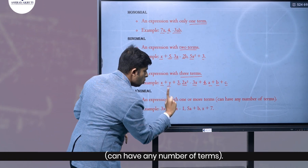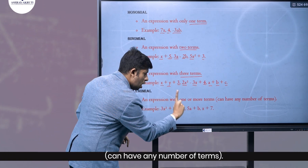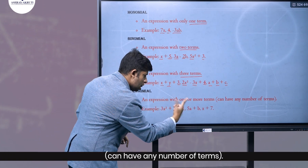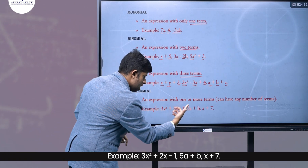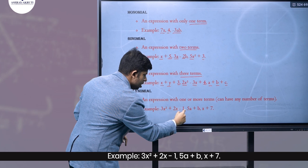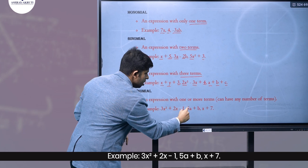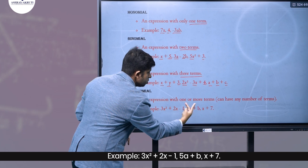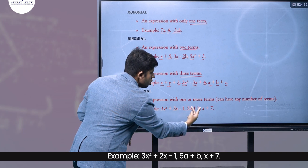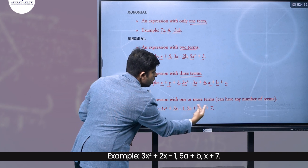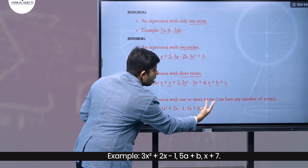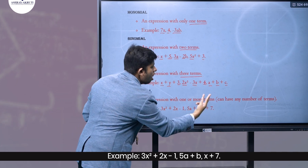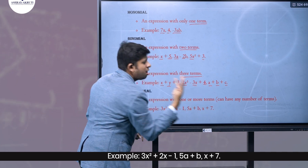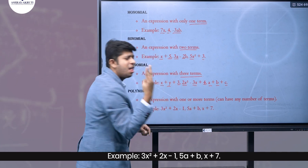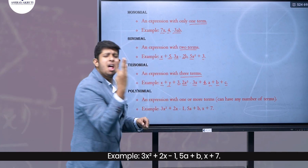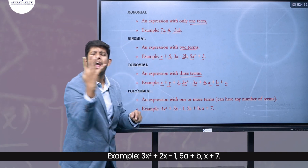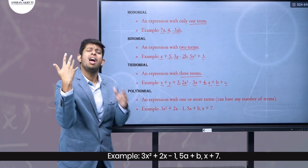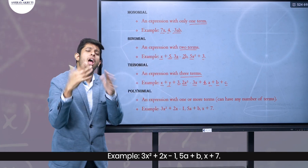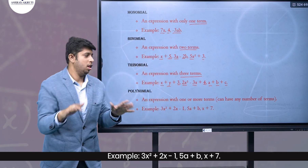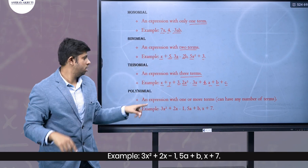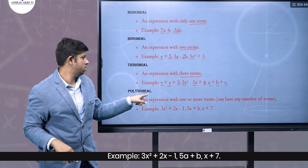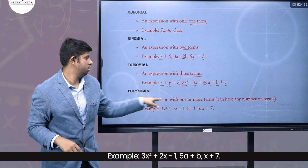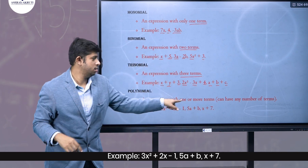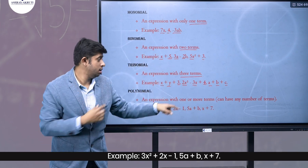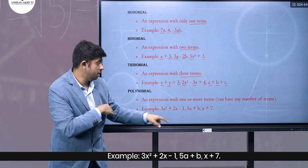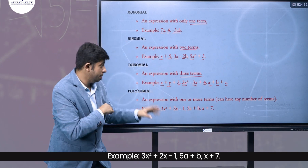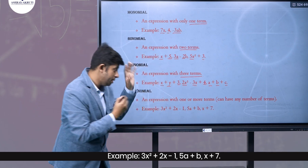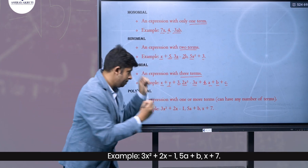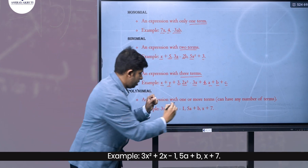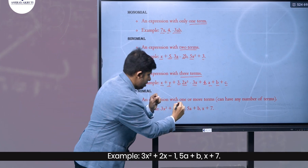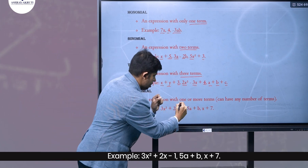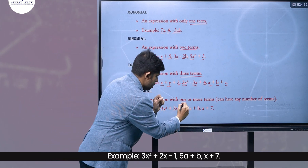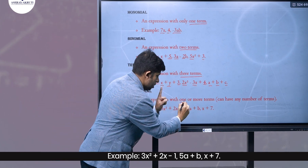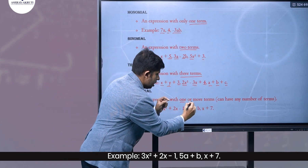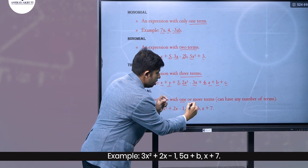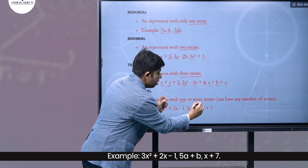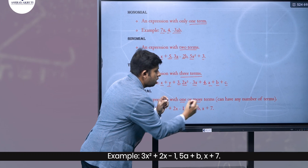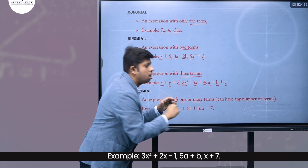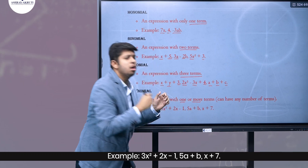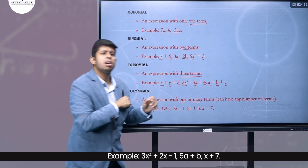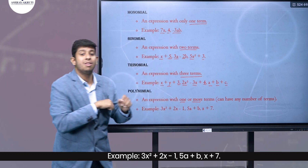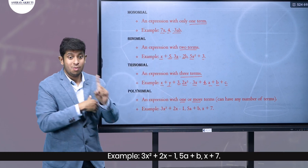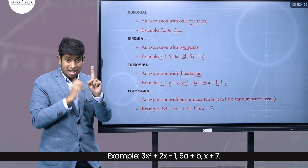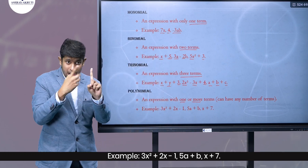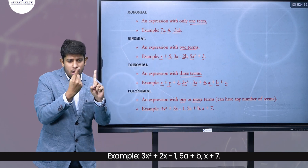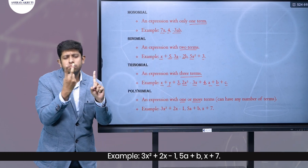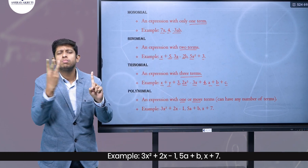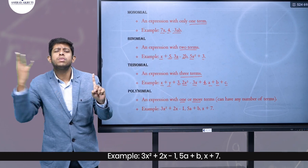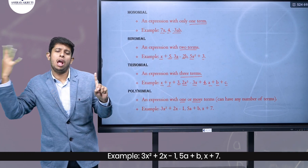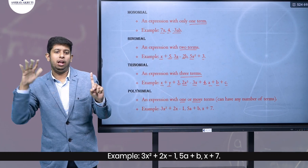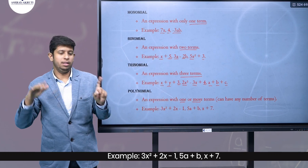terms. Example, 3x square plus 2x minus 1, comma 5a plus b, comma x plus 7.